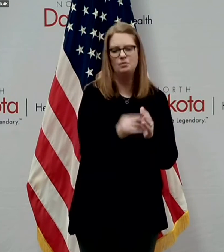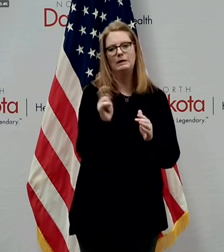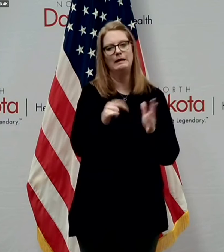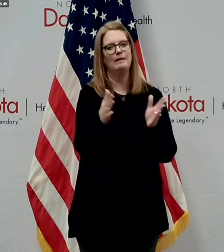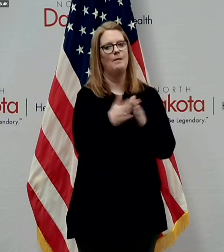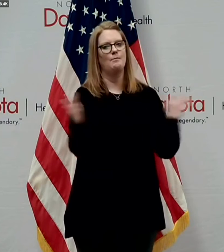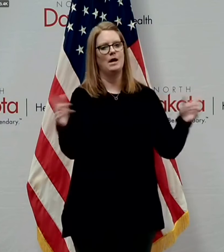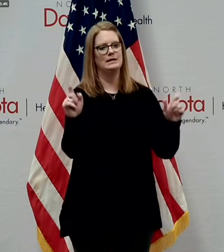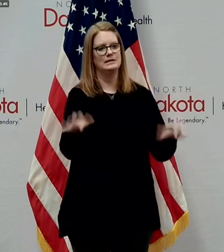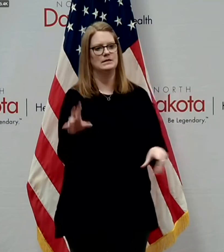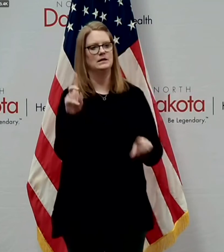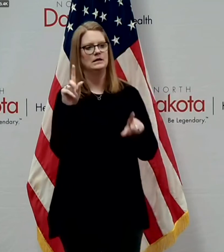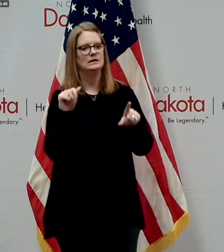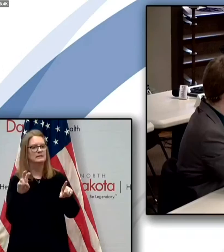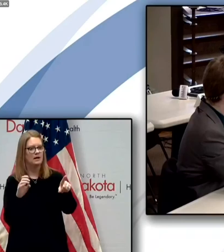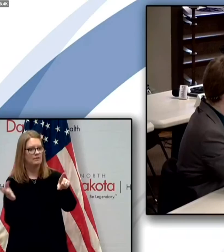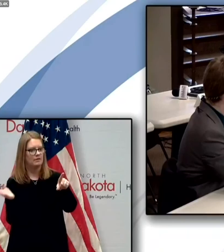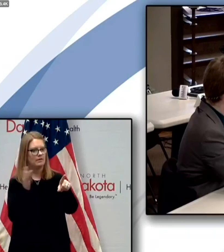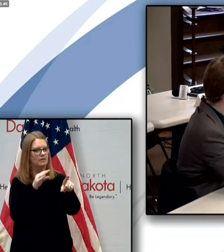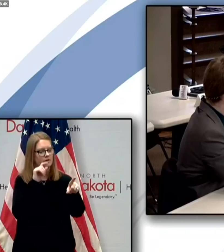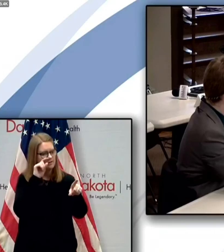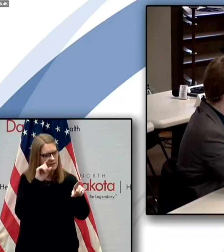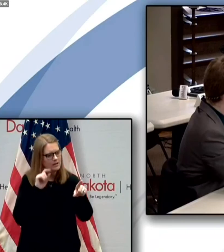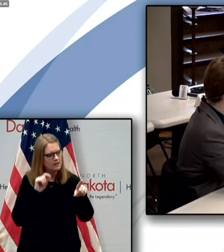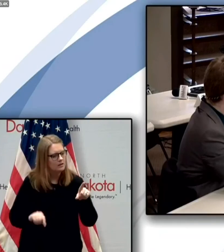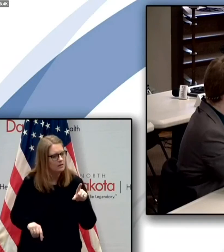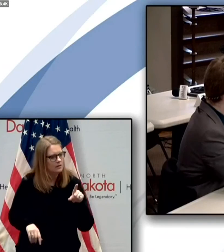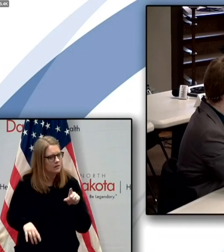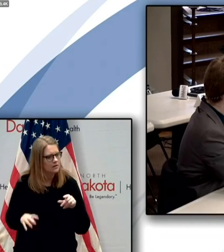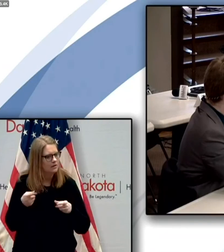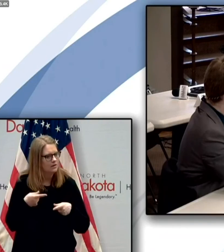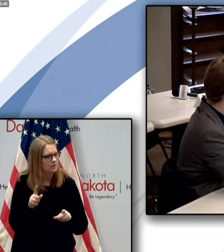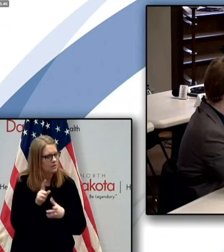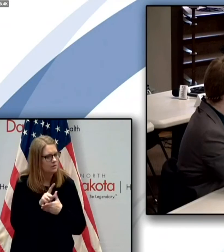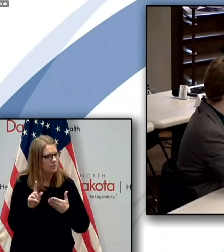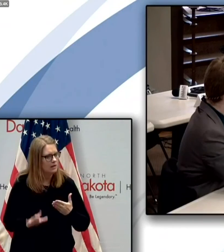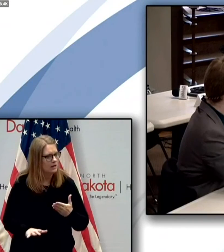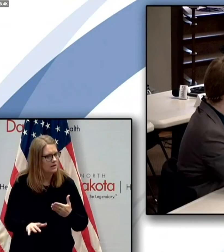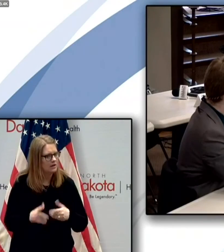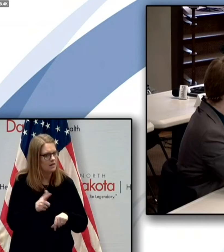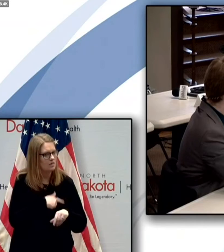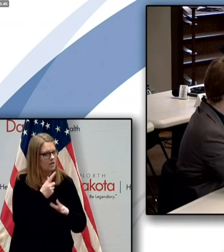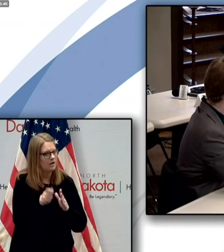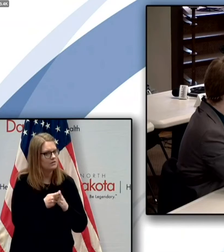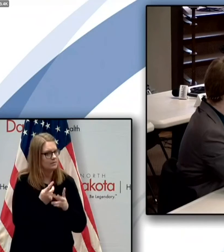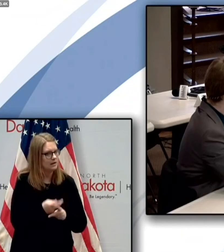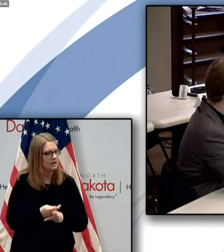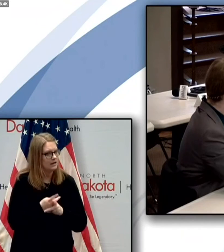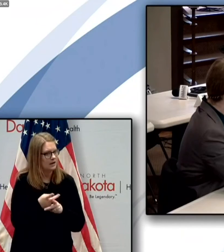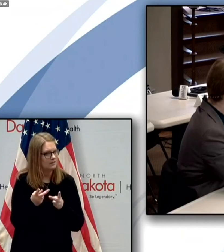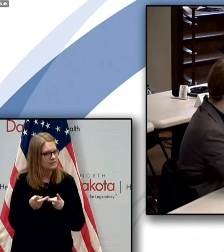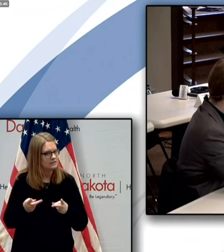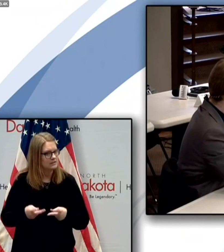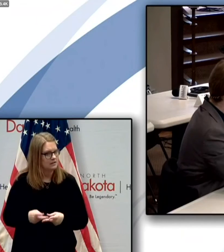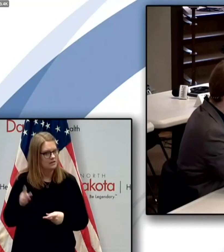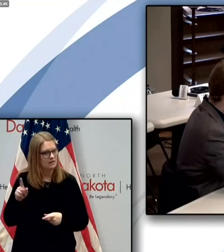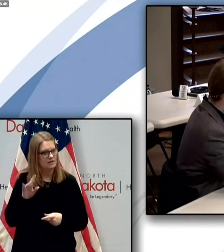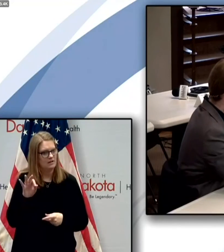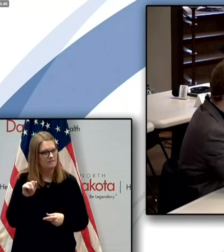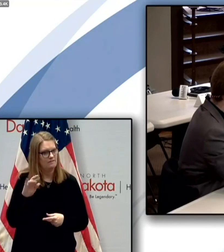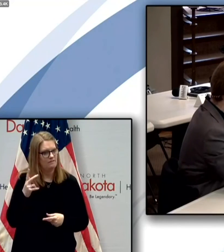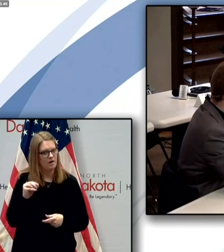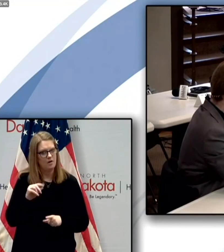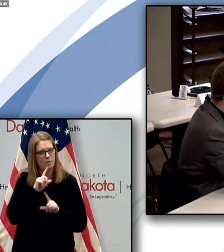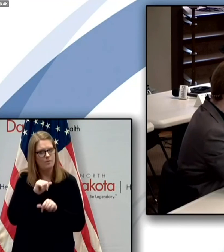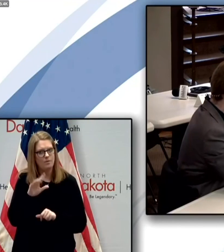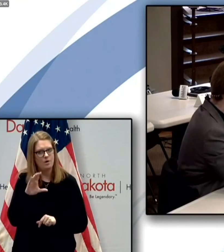Dave, and then Jacob. Yes, Governor, over the weekend, a long-term care facility in Fargo reported a COVID case. I was